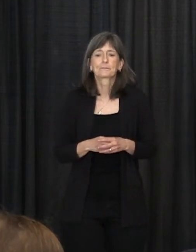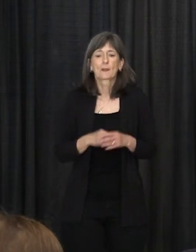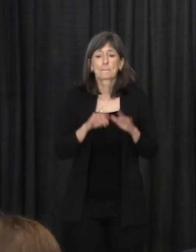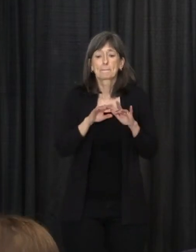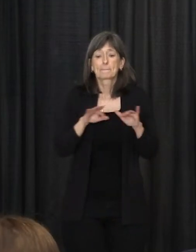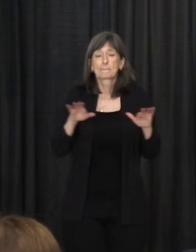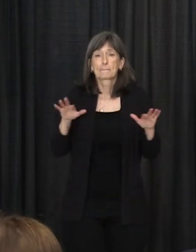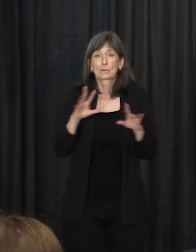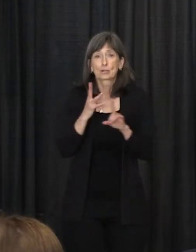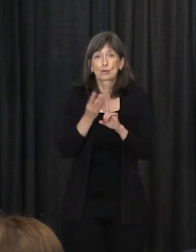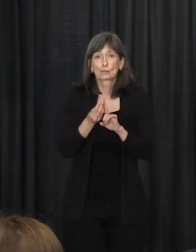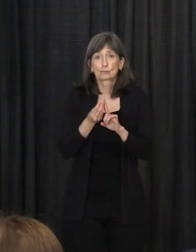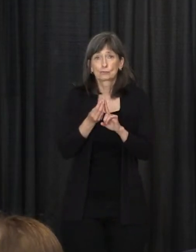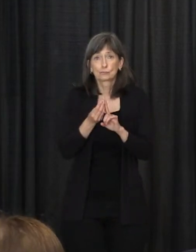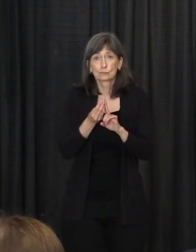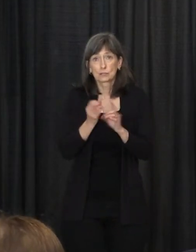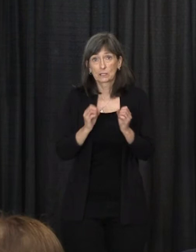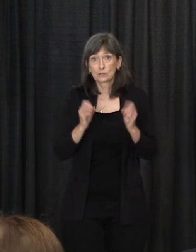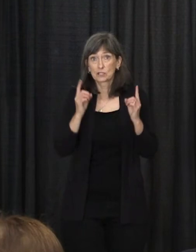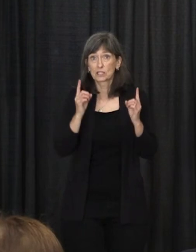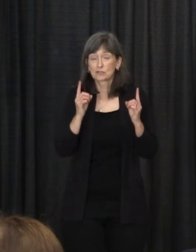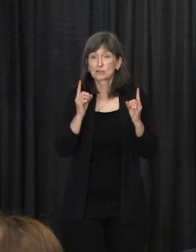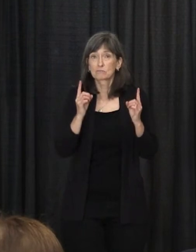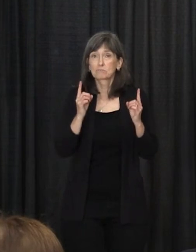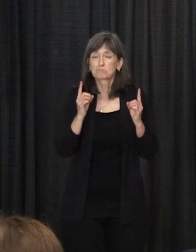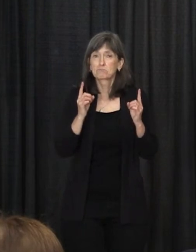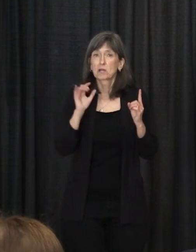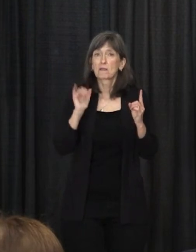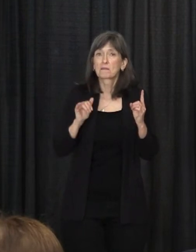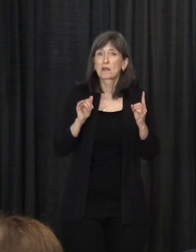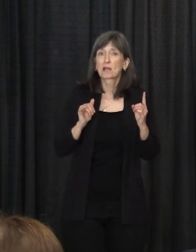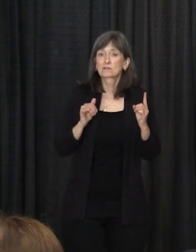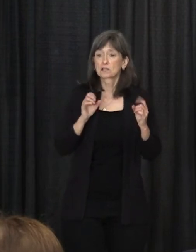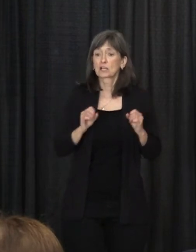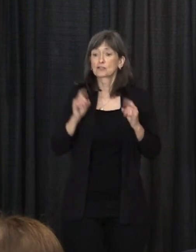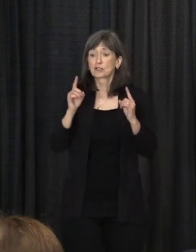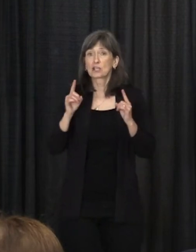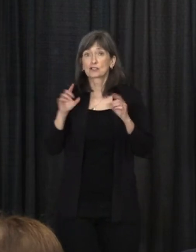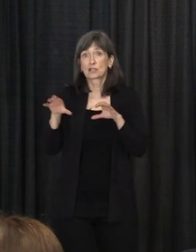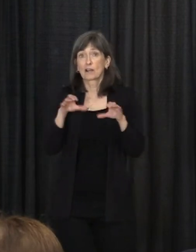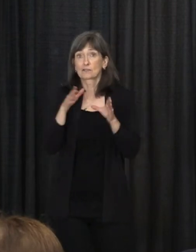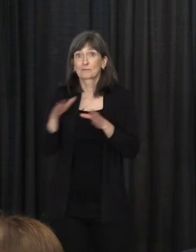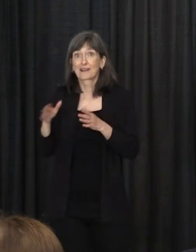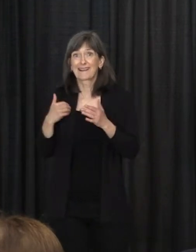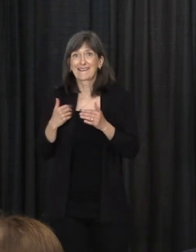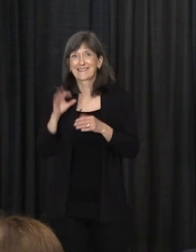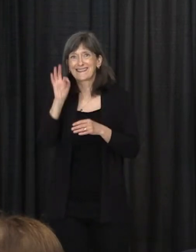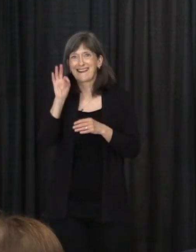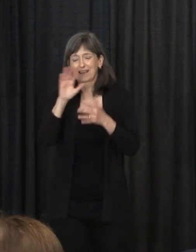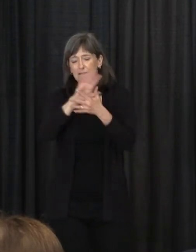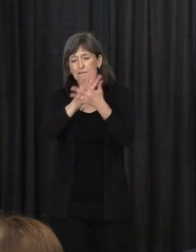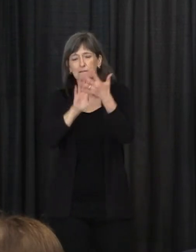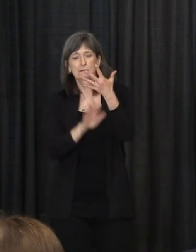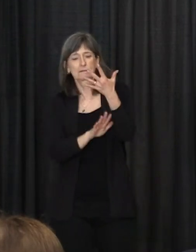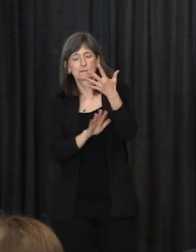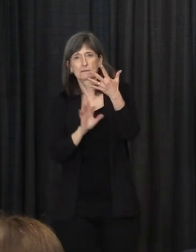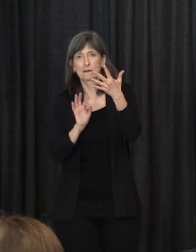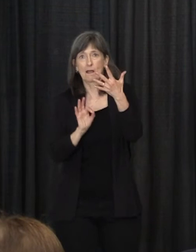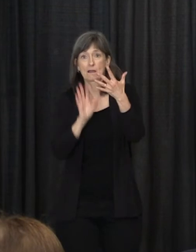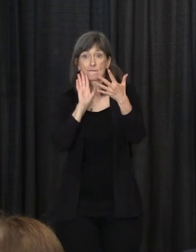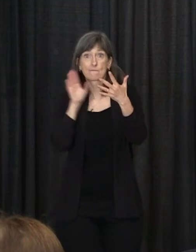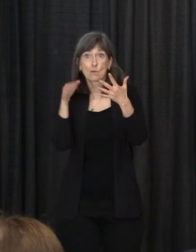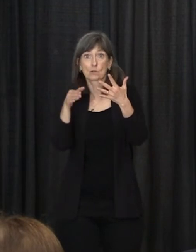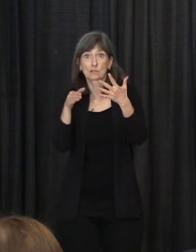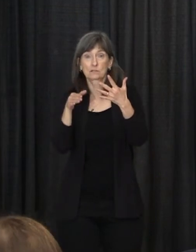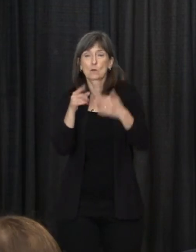Multicultural education is one of the 9 focus areas of the Education Action Plan, which has guided the department's